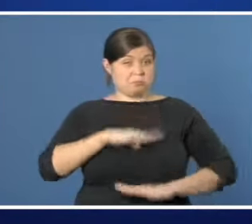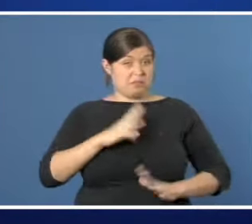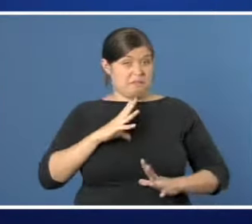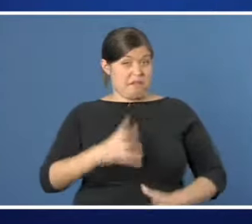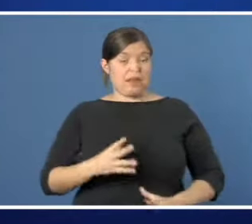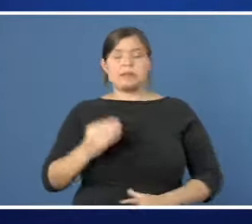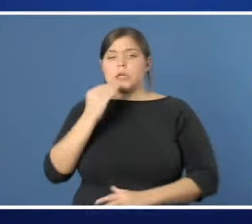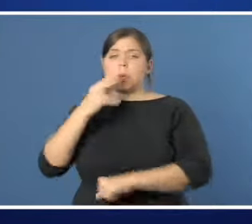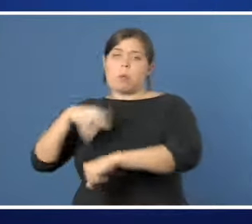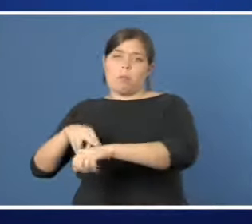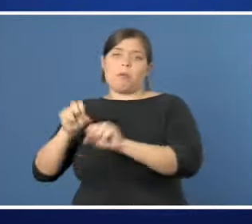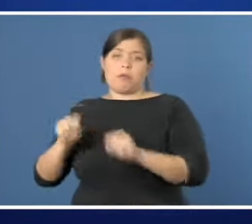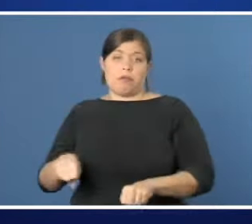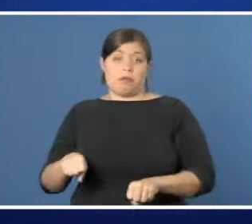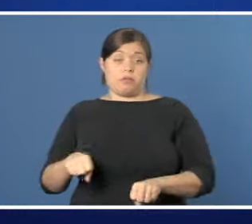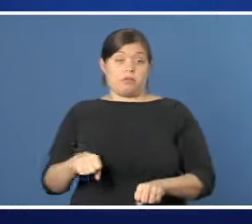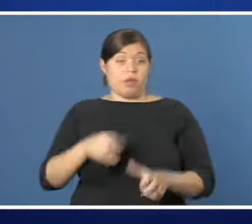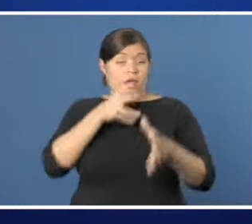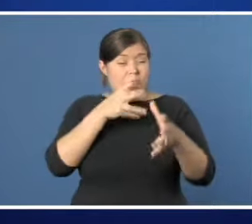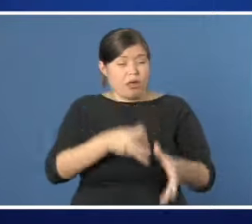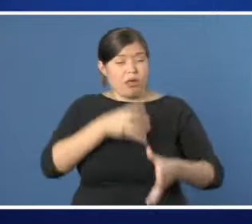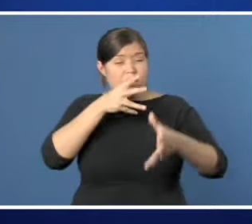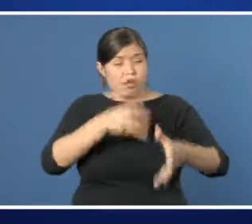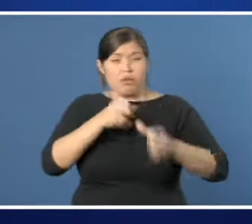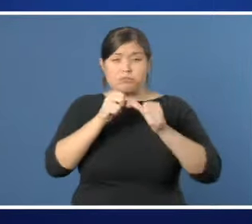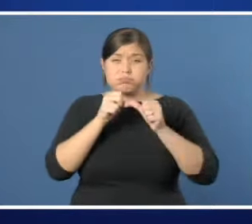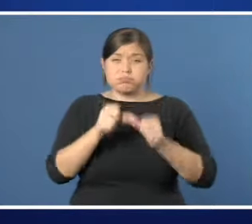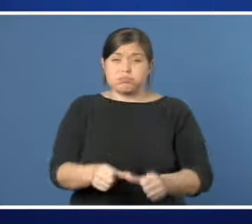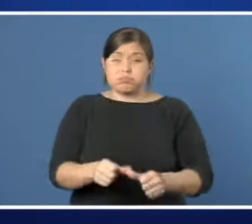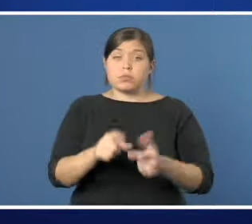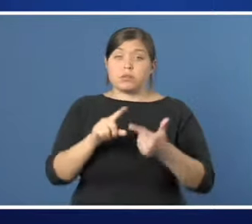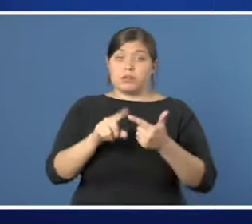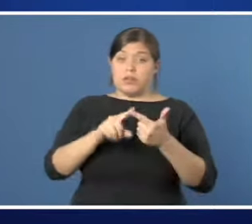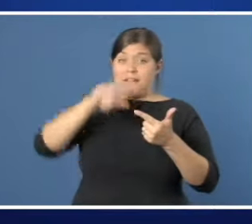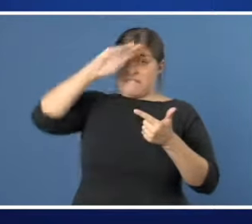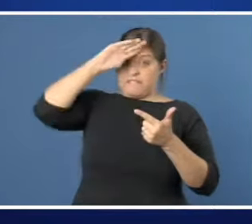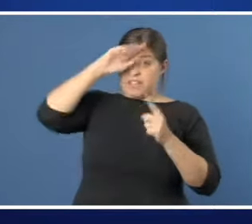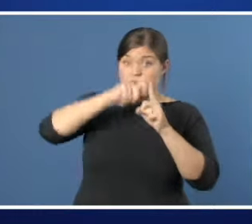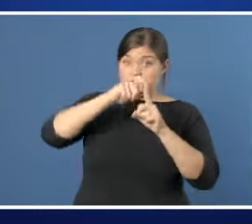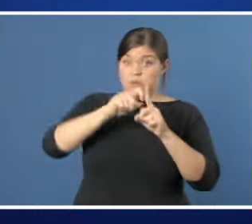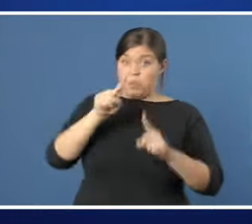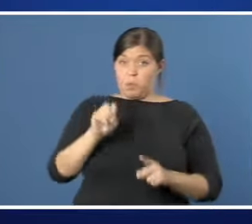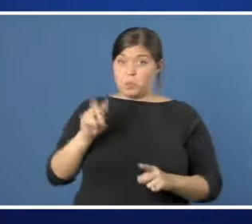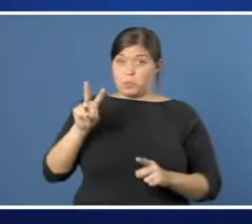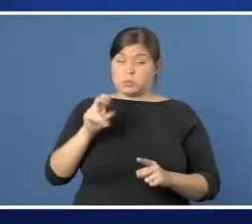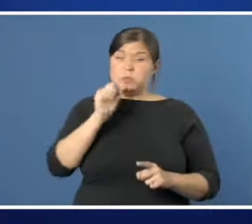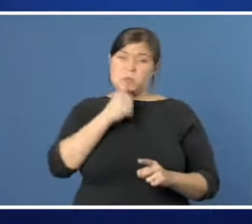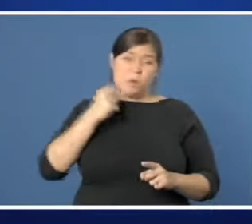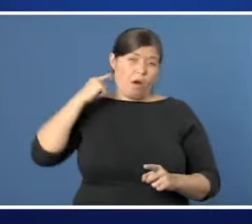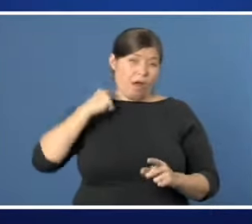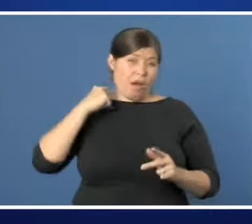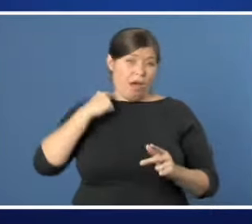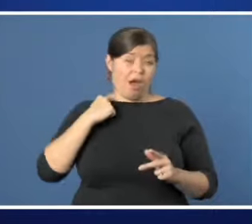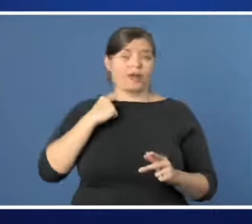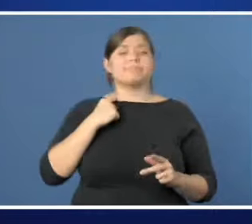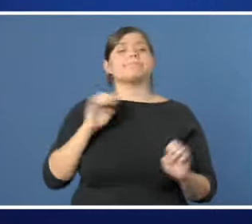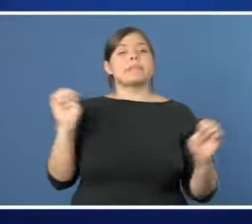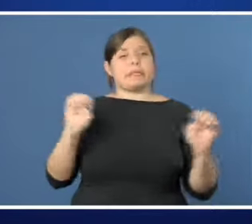a fever over 102 degrees Fahrenheit or stiff neck, go to emergency